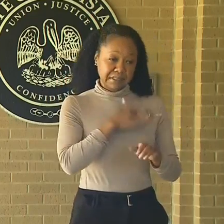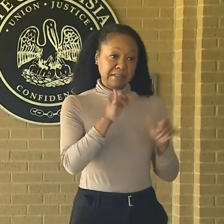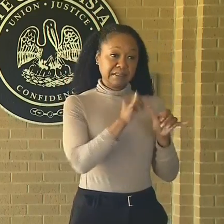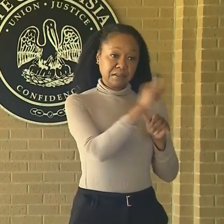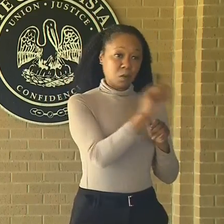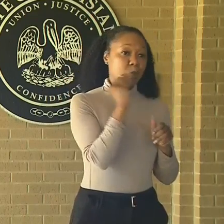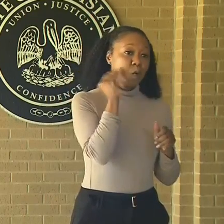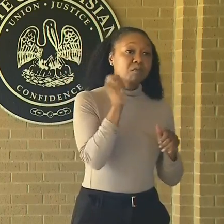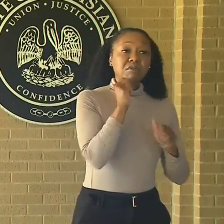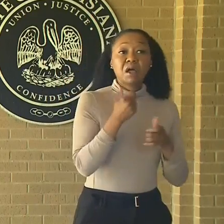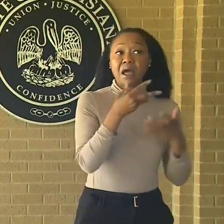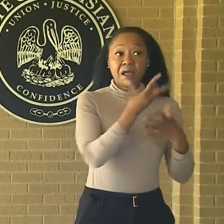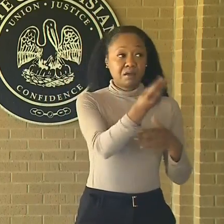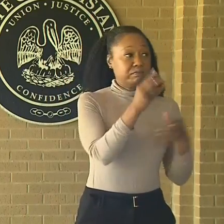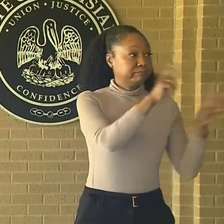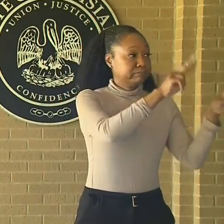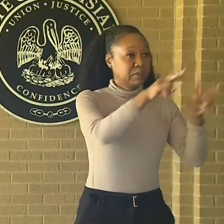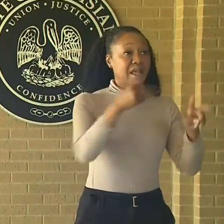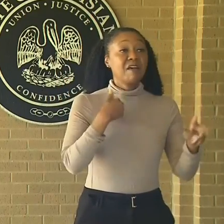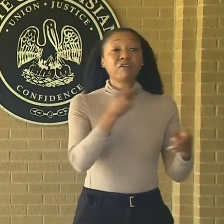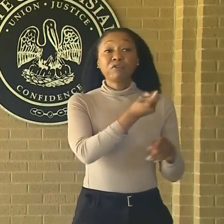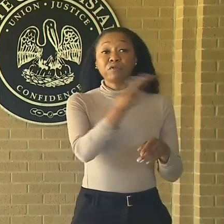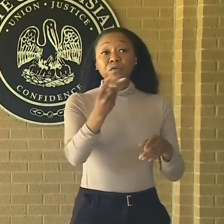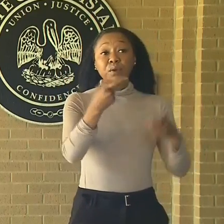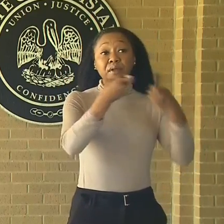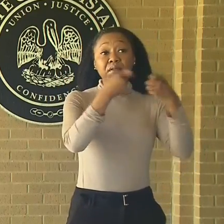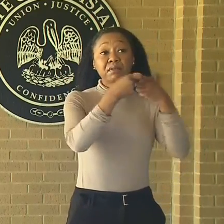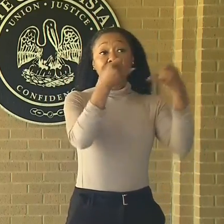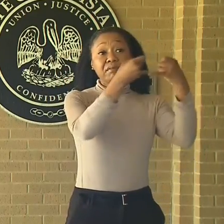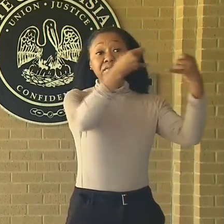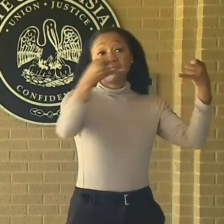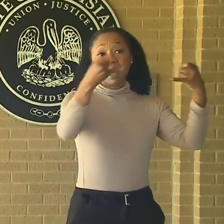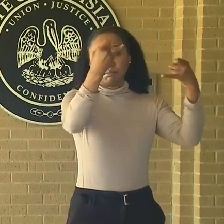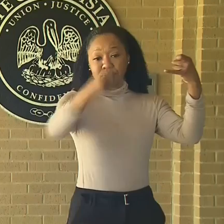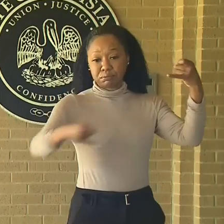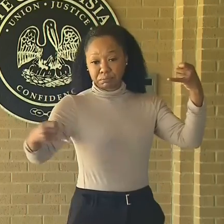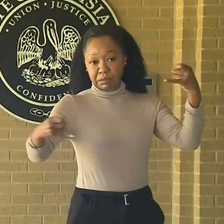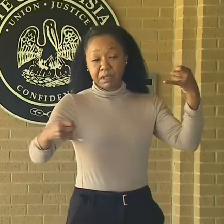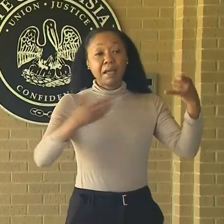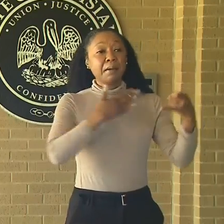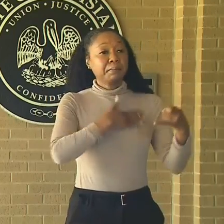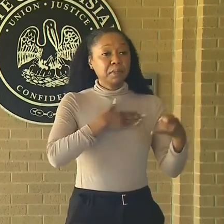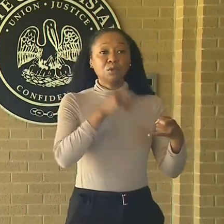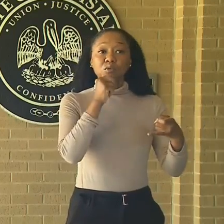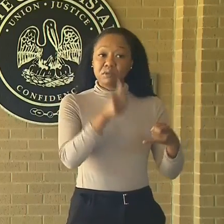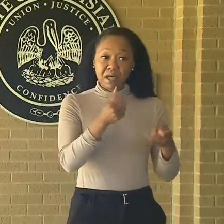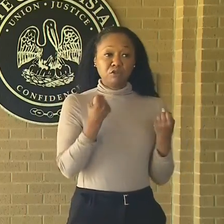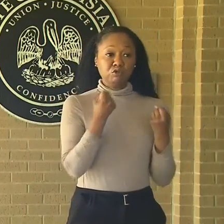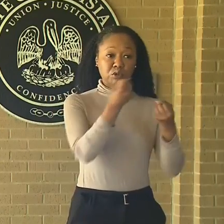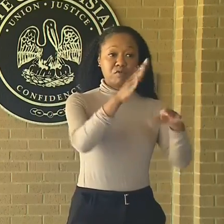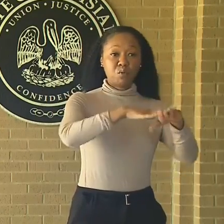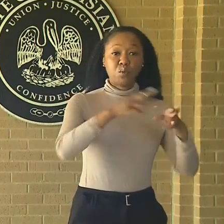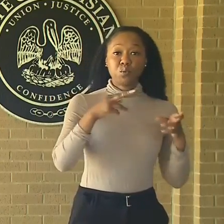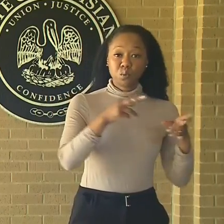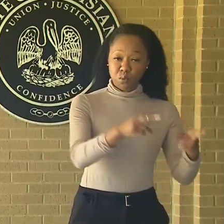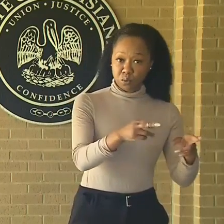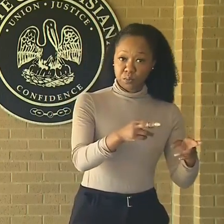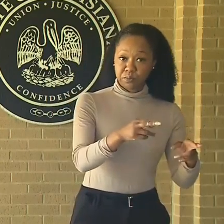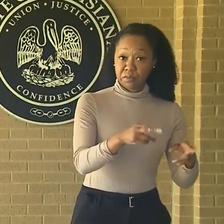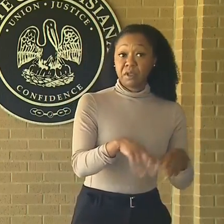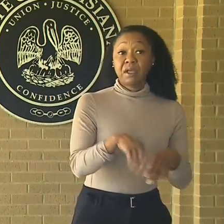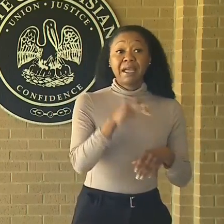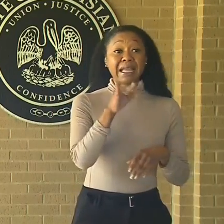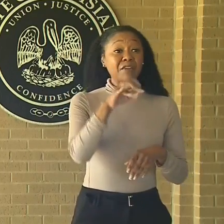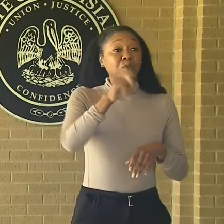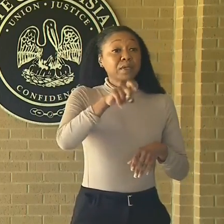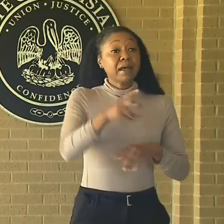a considerable number of down power lines and so forth. So please stay off the roads. When you do